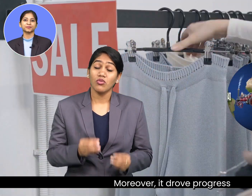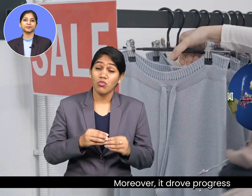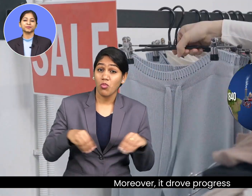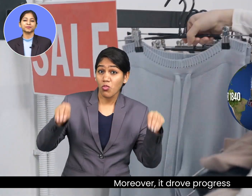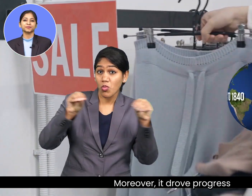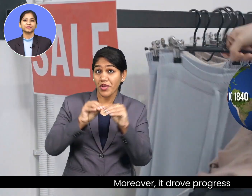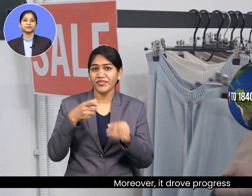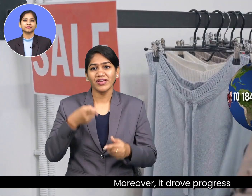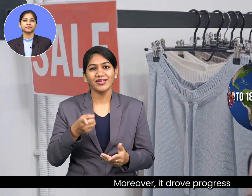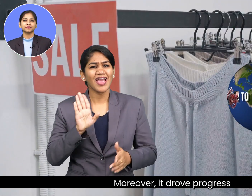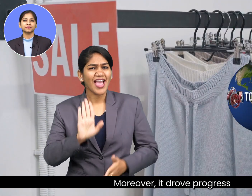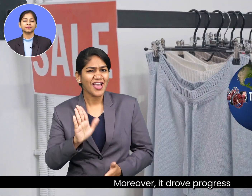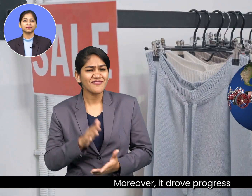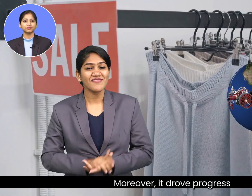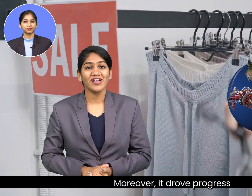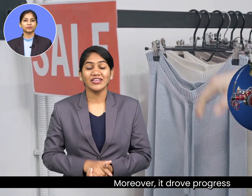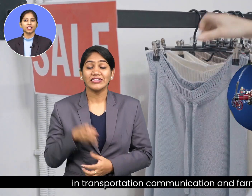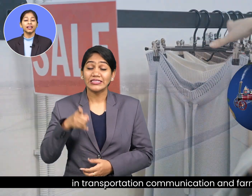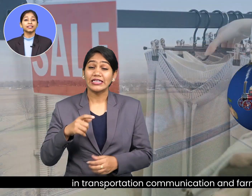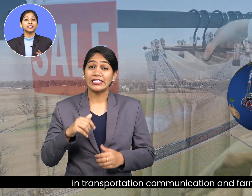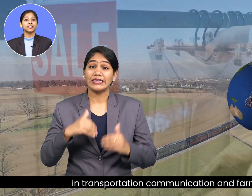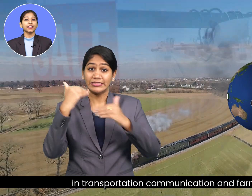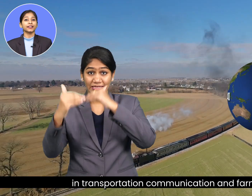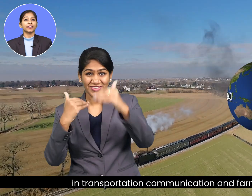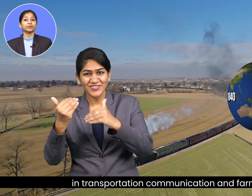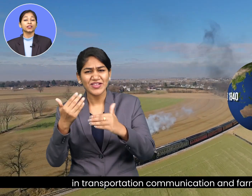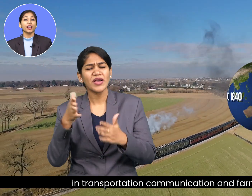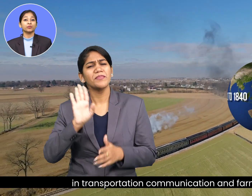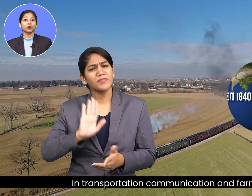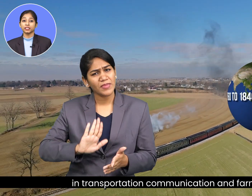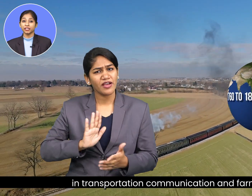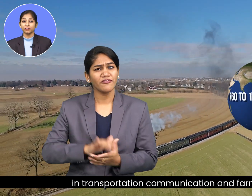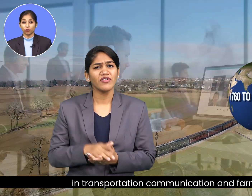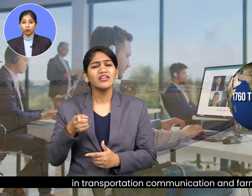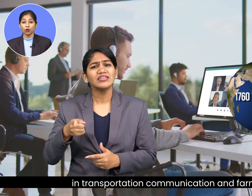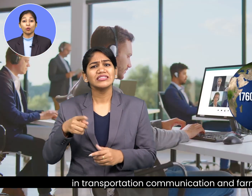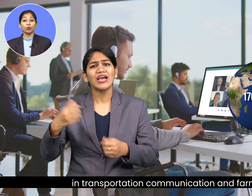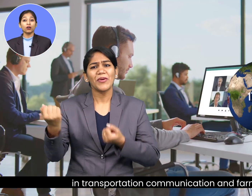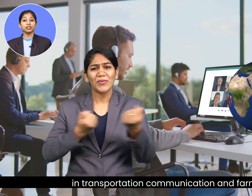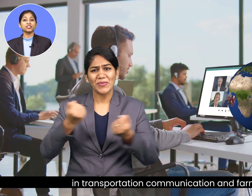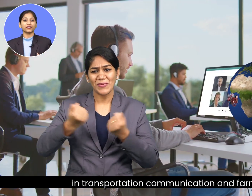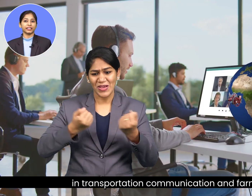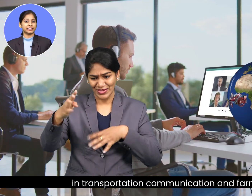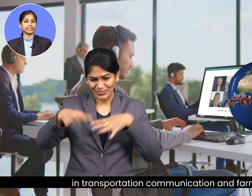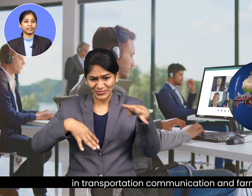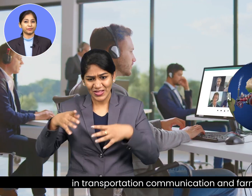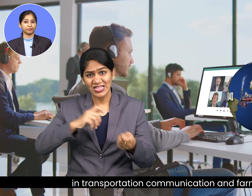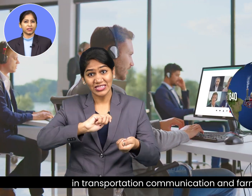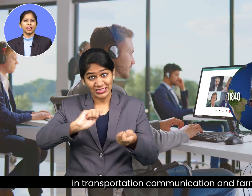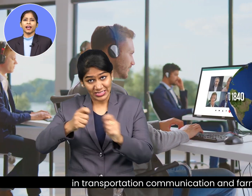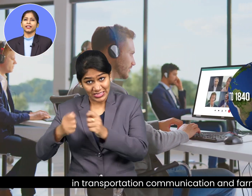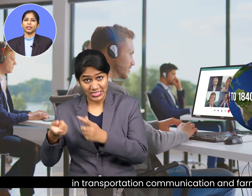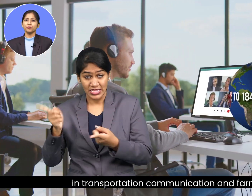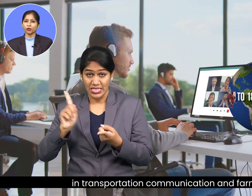Moreover, it drove progress in transportation, communication,